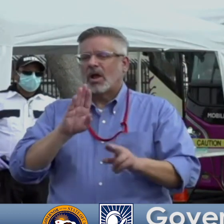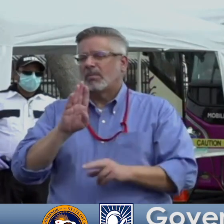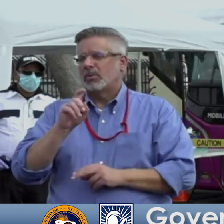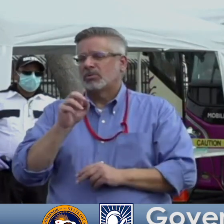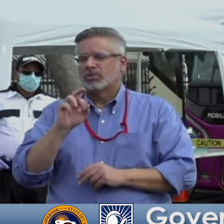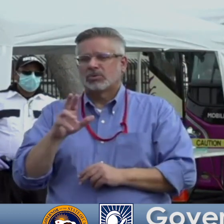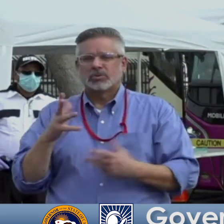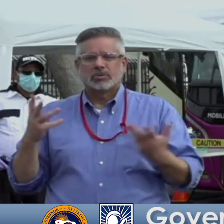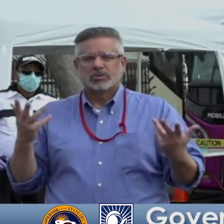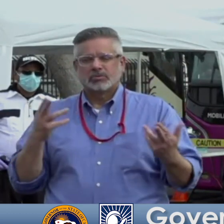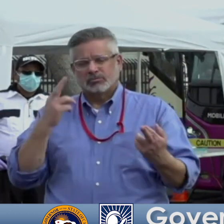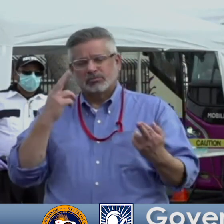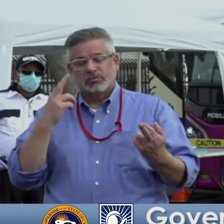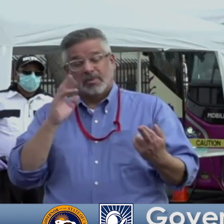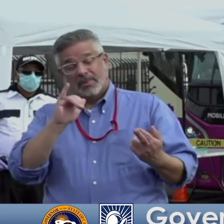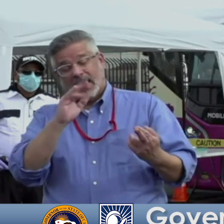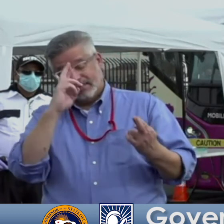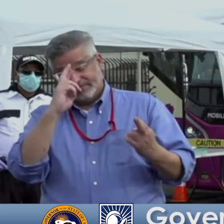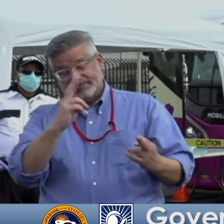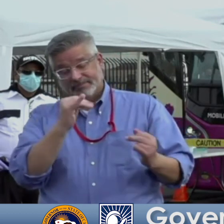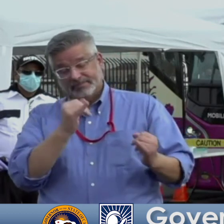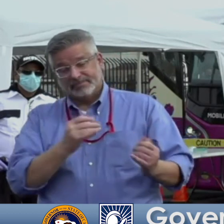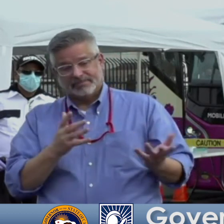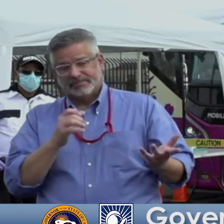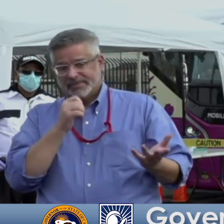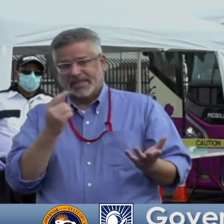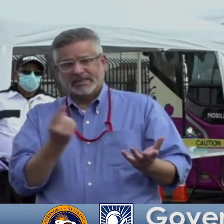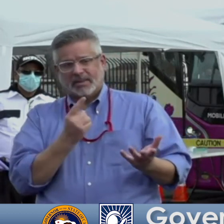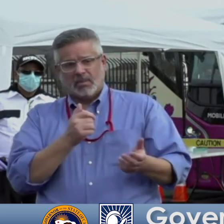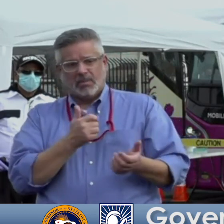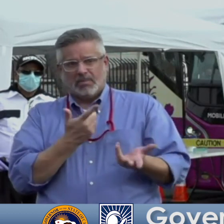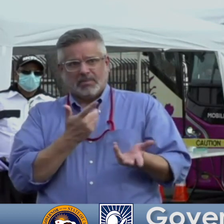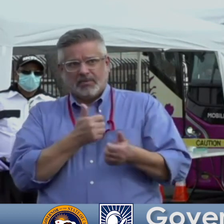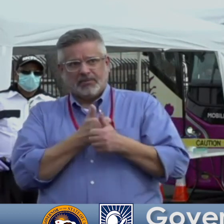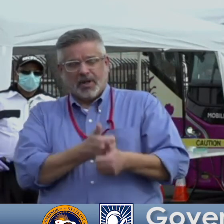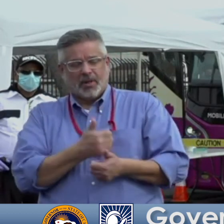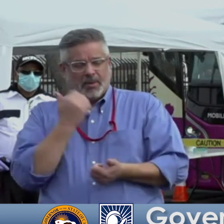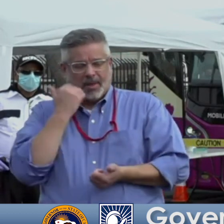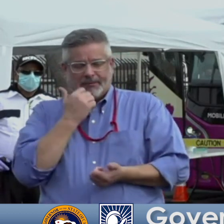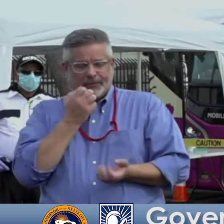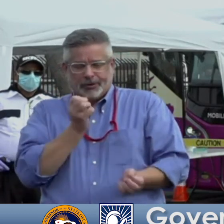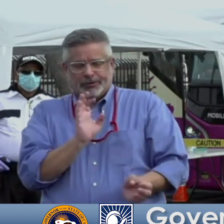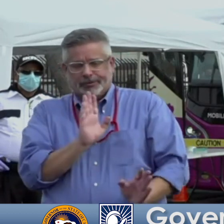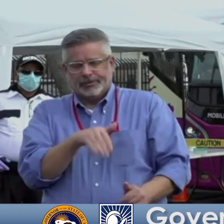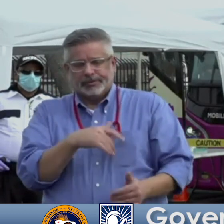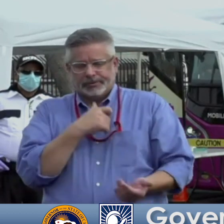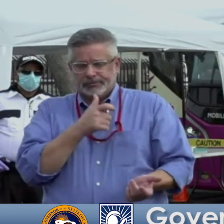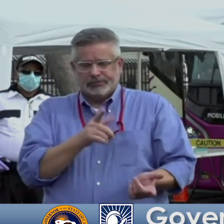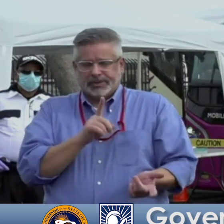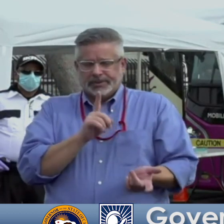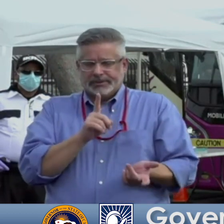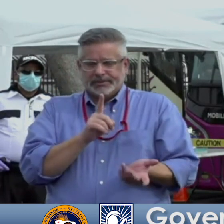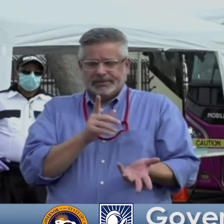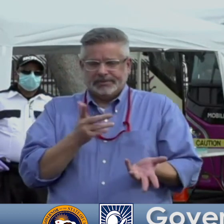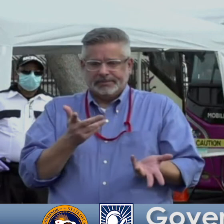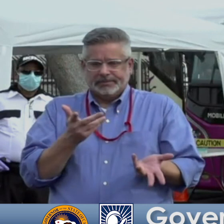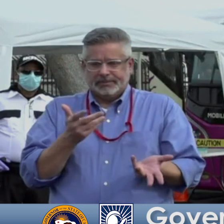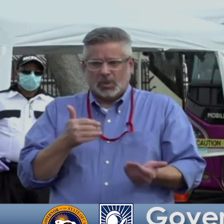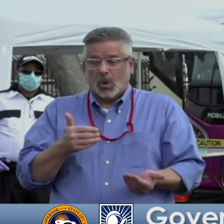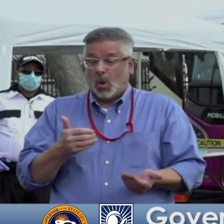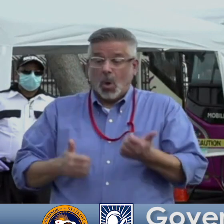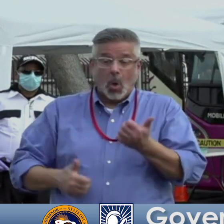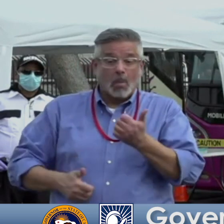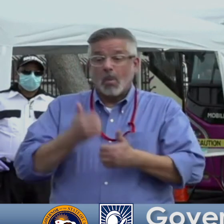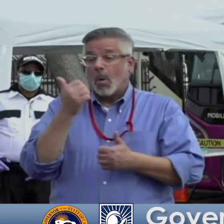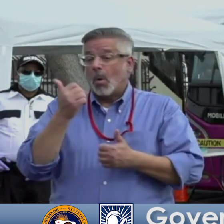So with respect to that individual, he's not someone I follow day in and day out for counsel advice, consultation, and the overwhelming majority